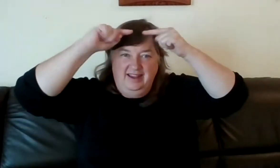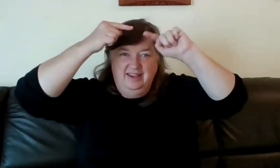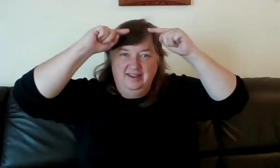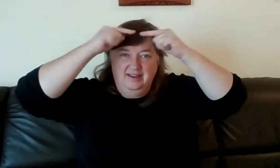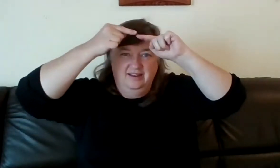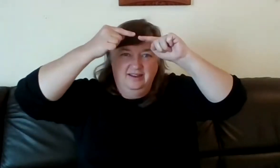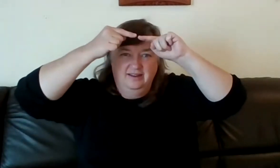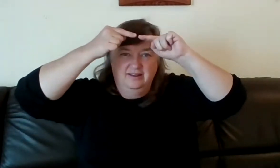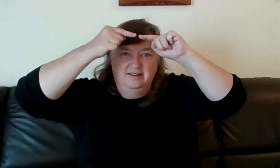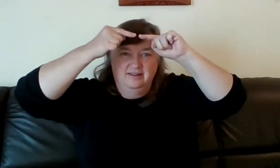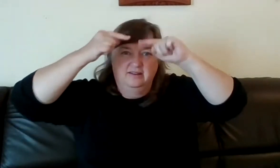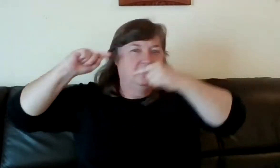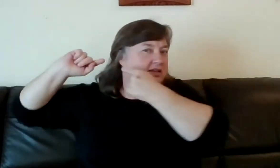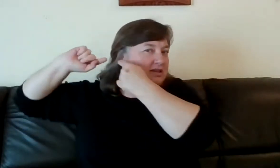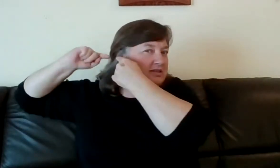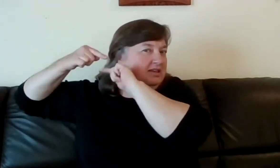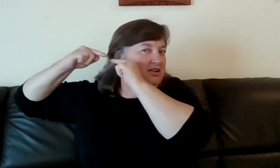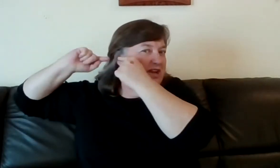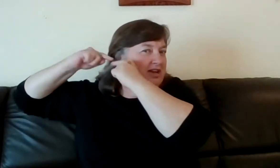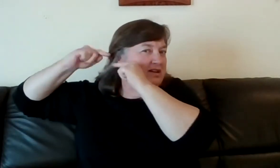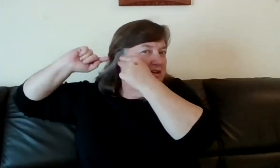headache. This is an earache.